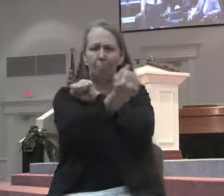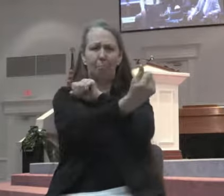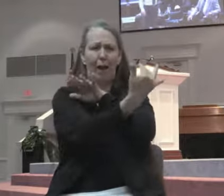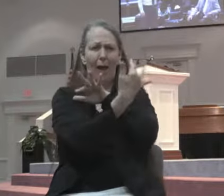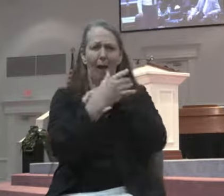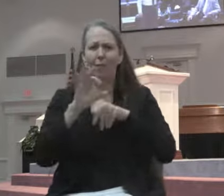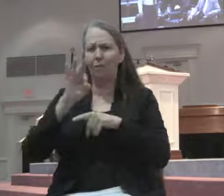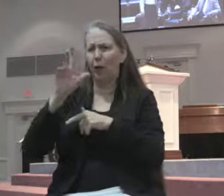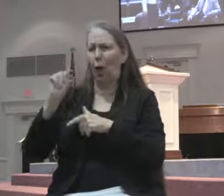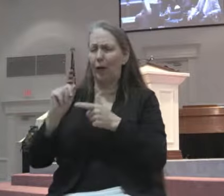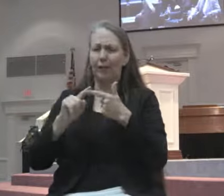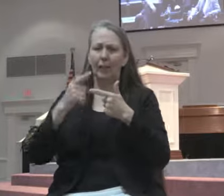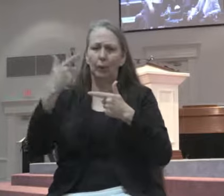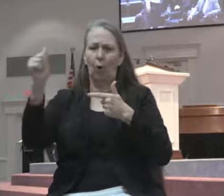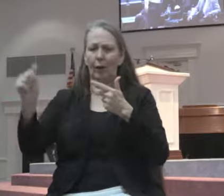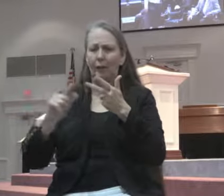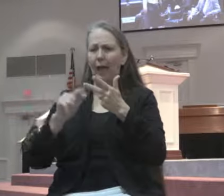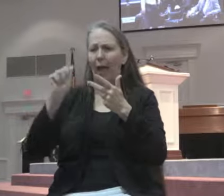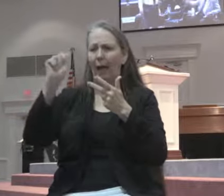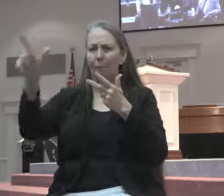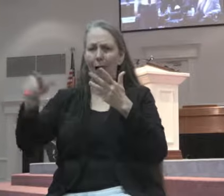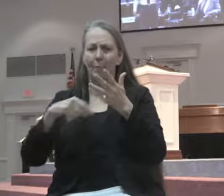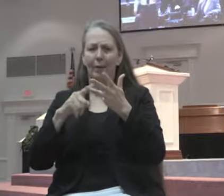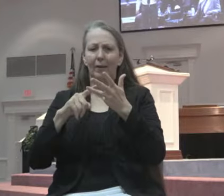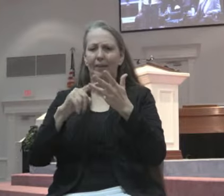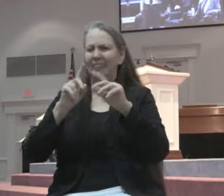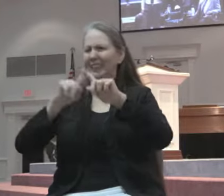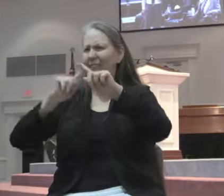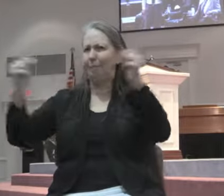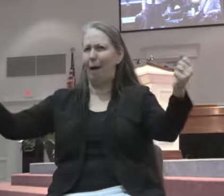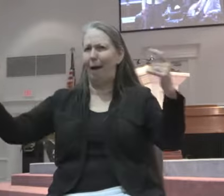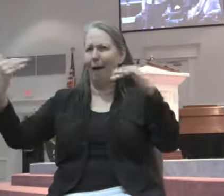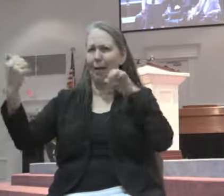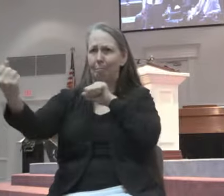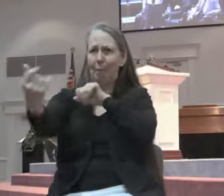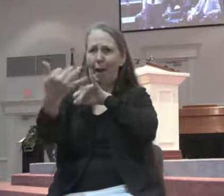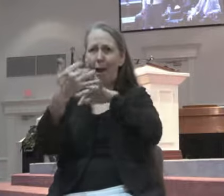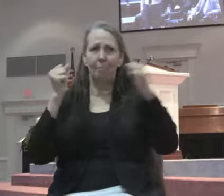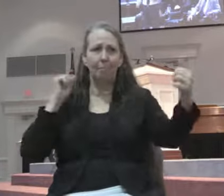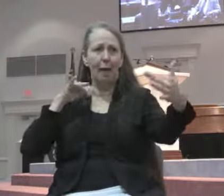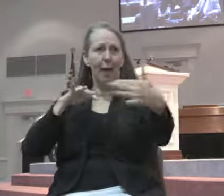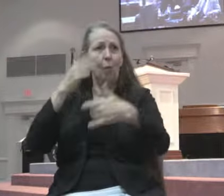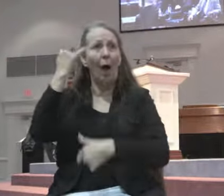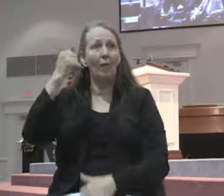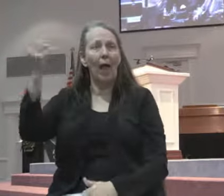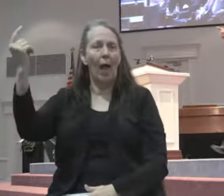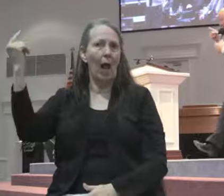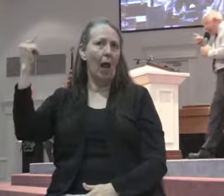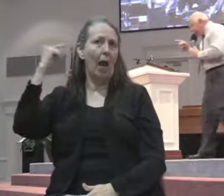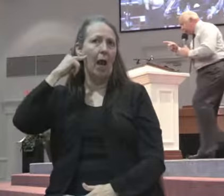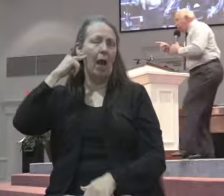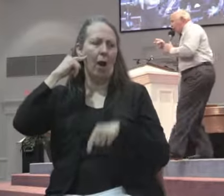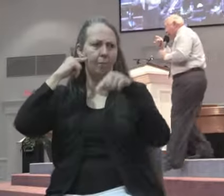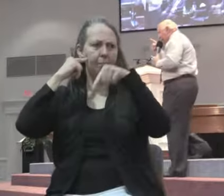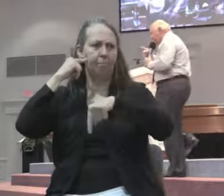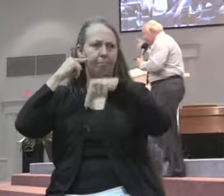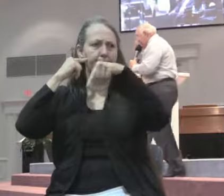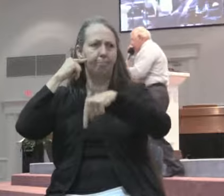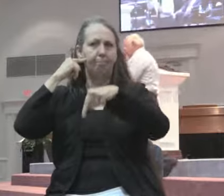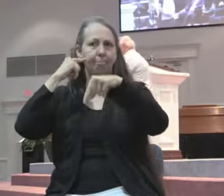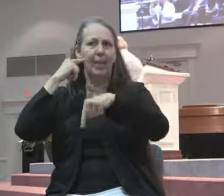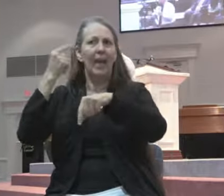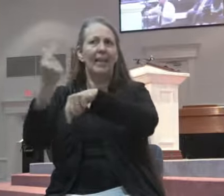state of Florida, Georgia, Alabama, or from other places because they're going to know, they're going to find out